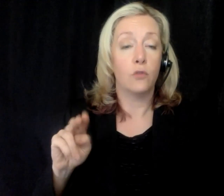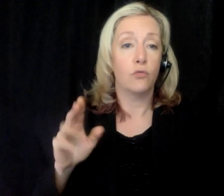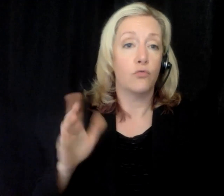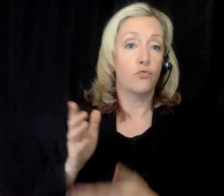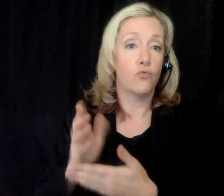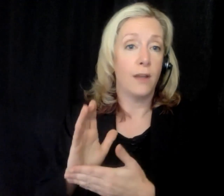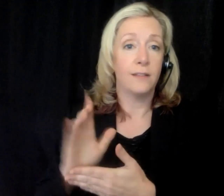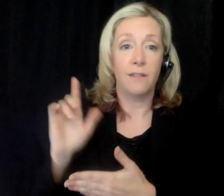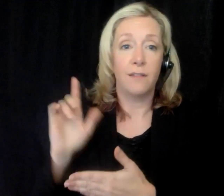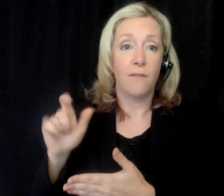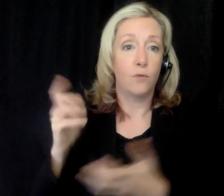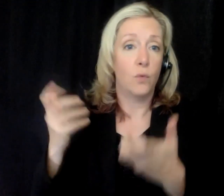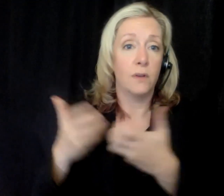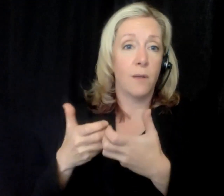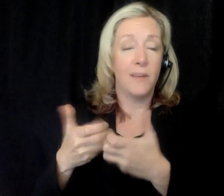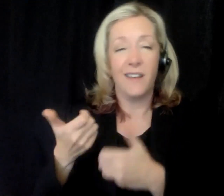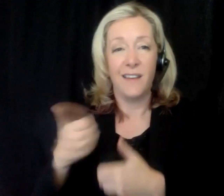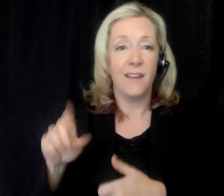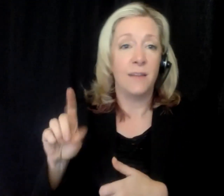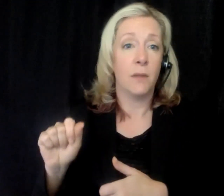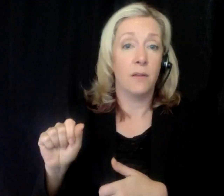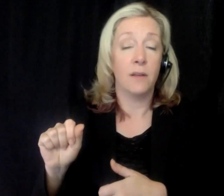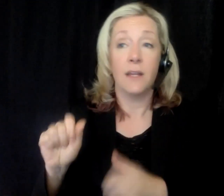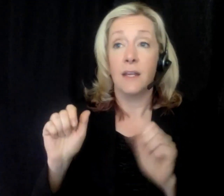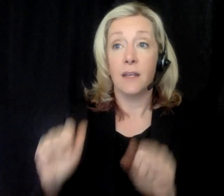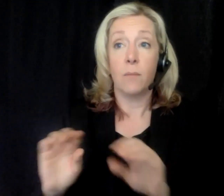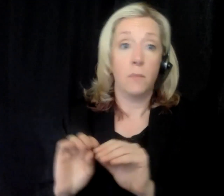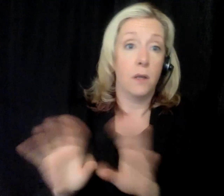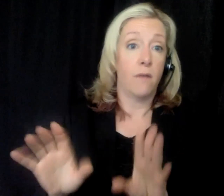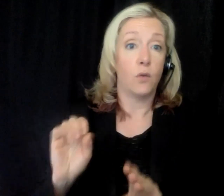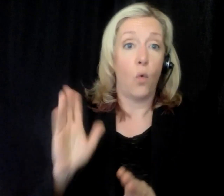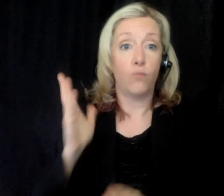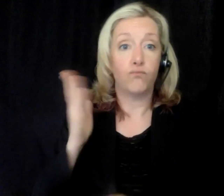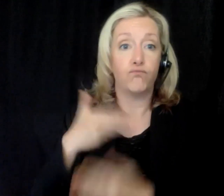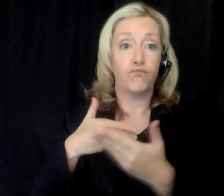no matter what it is. If it's an invisible disability, a visible disability, and these